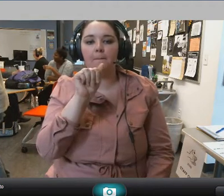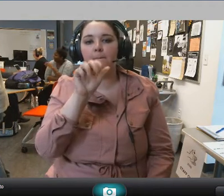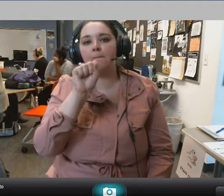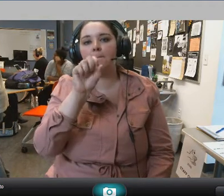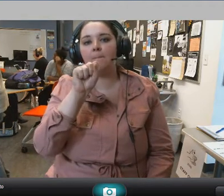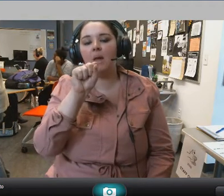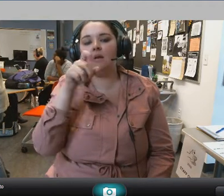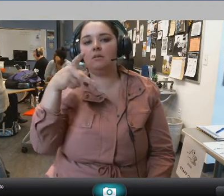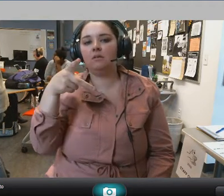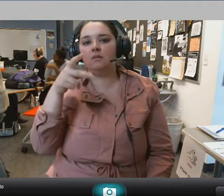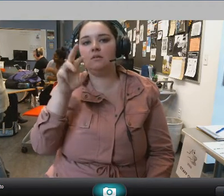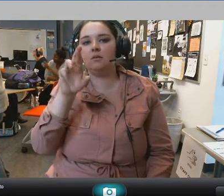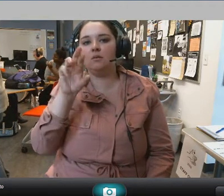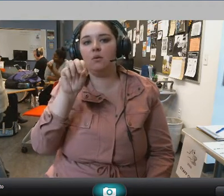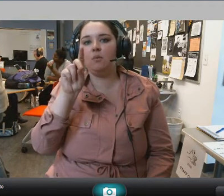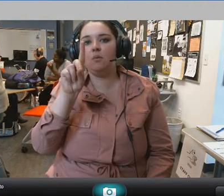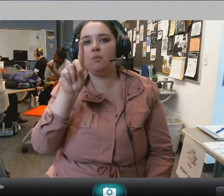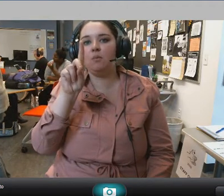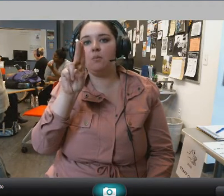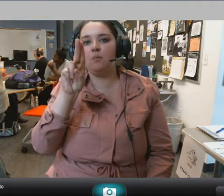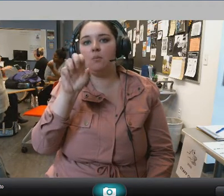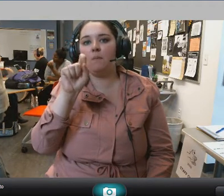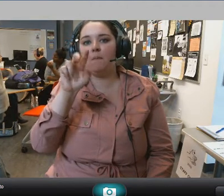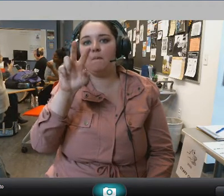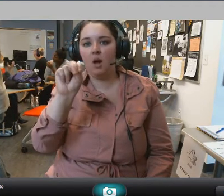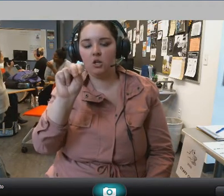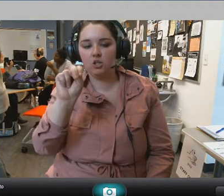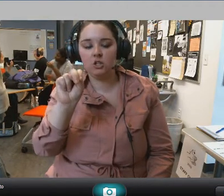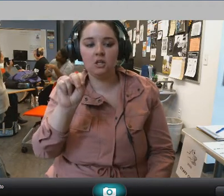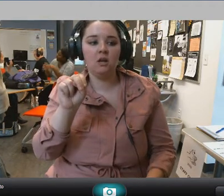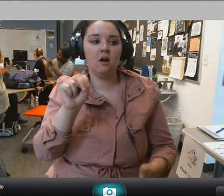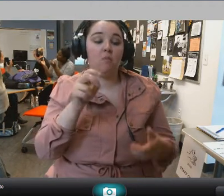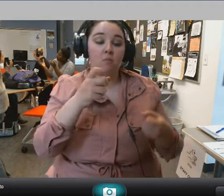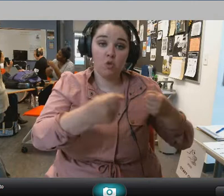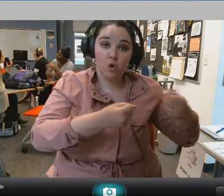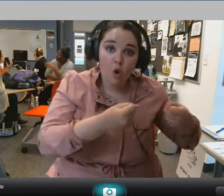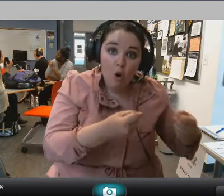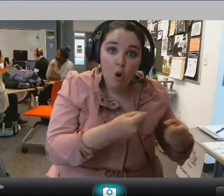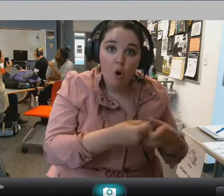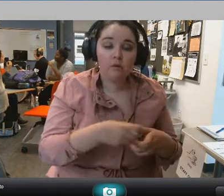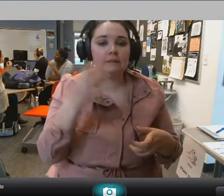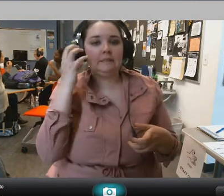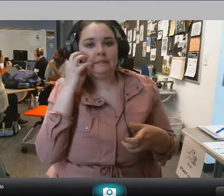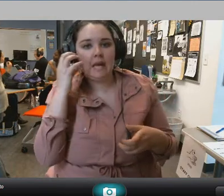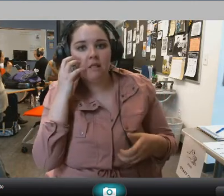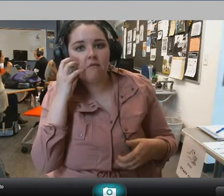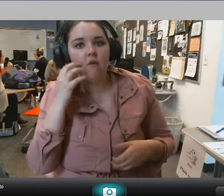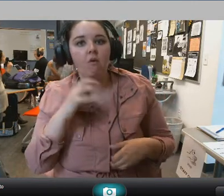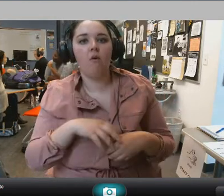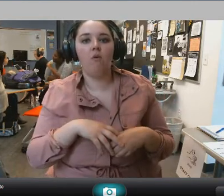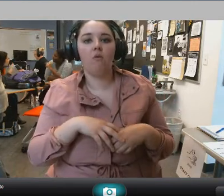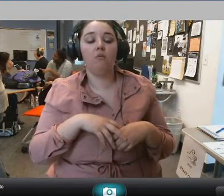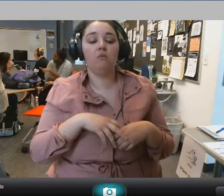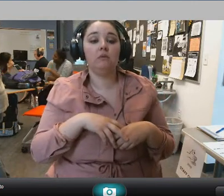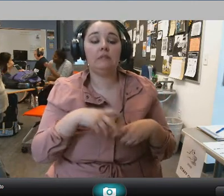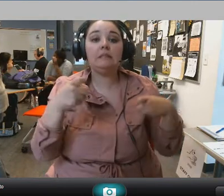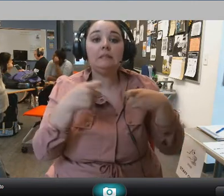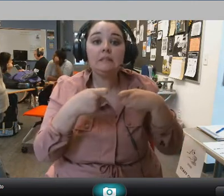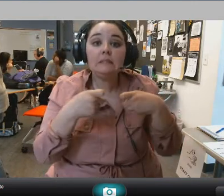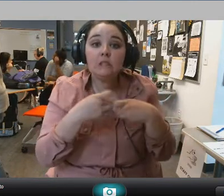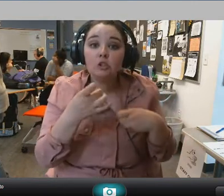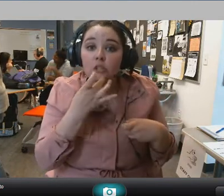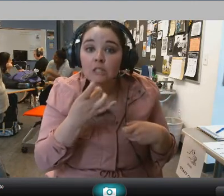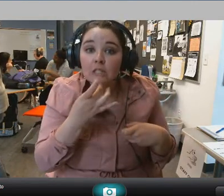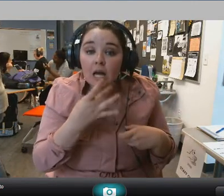We developed the automobile, telephone and telegraph, the electric light bulb,